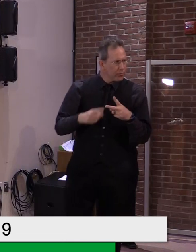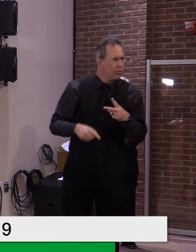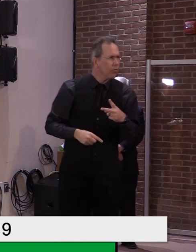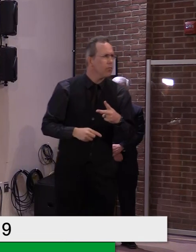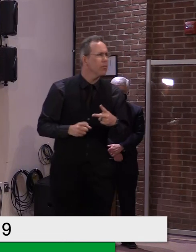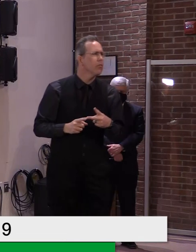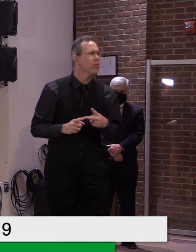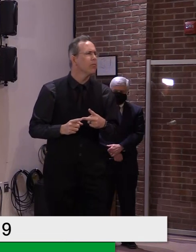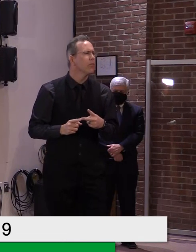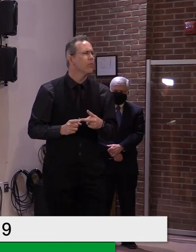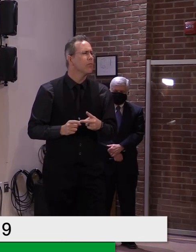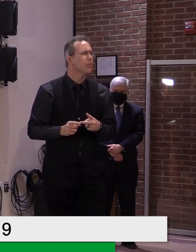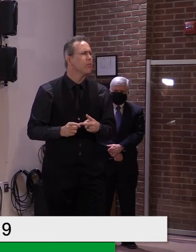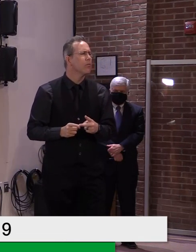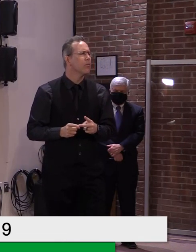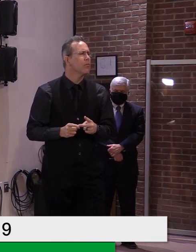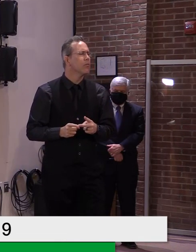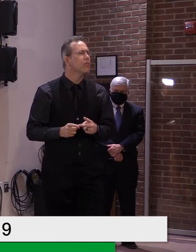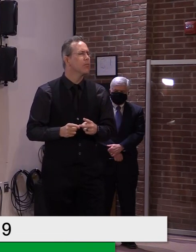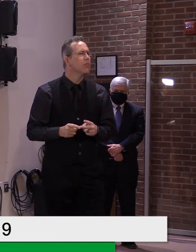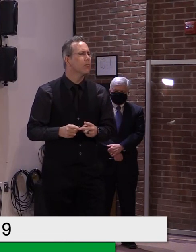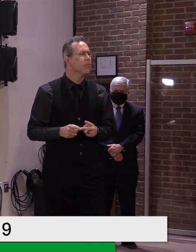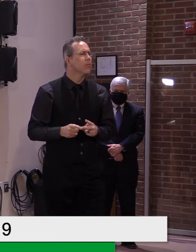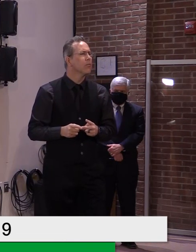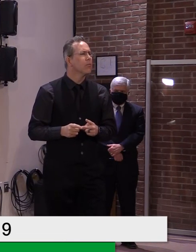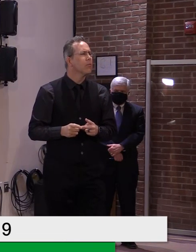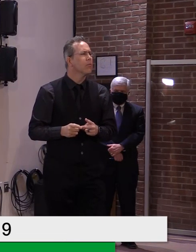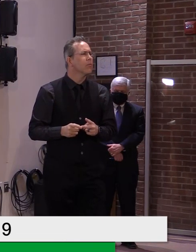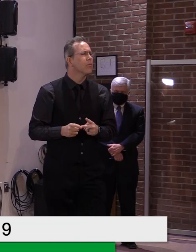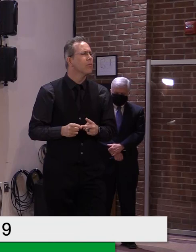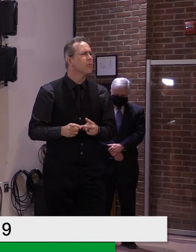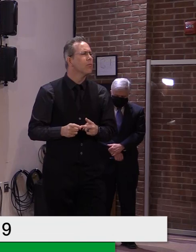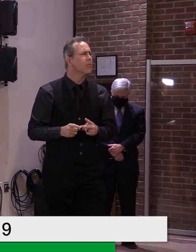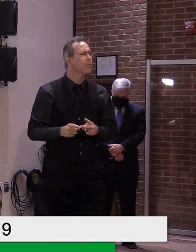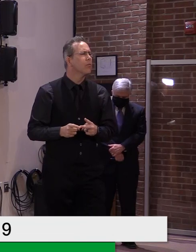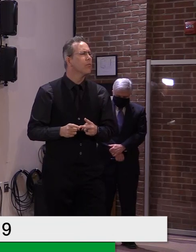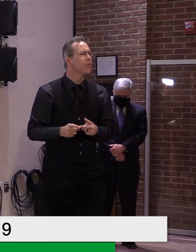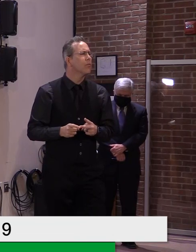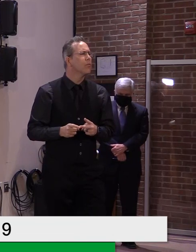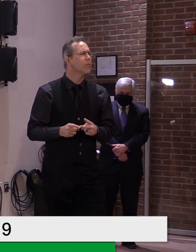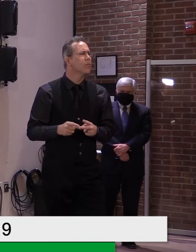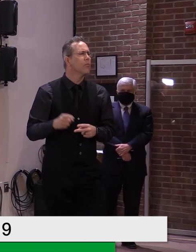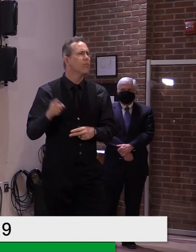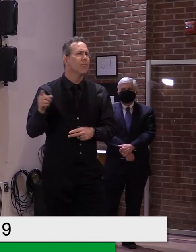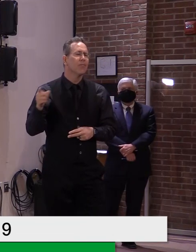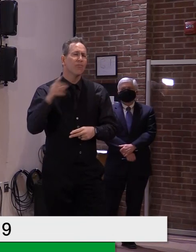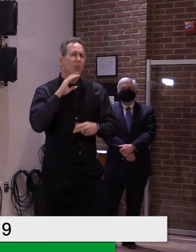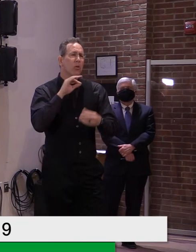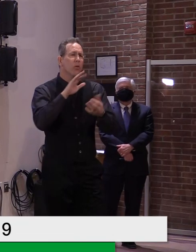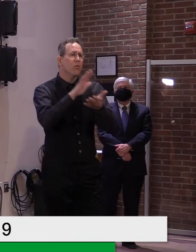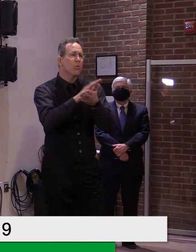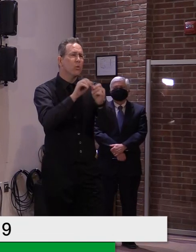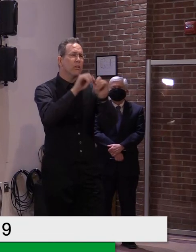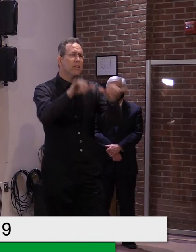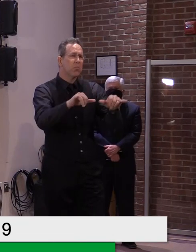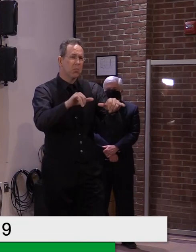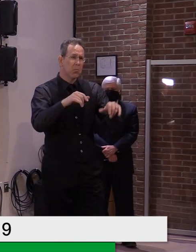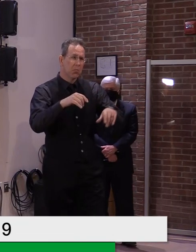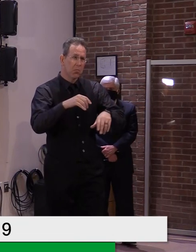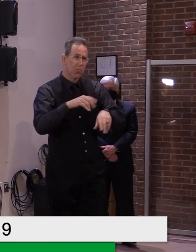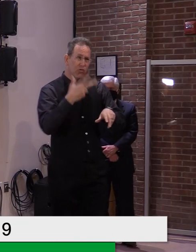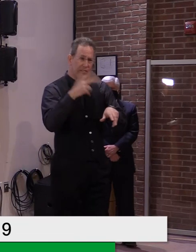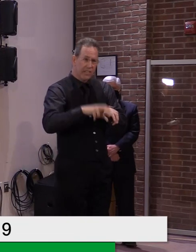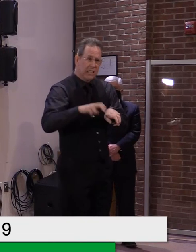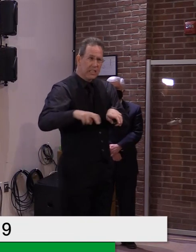As I heard, it was talked about being applied in the school system. Is that 3-foot rule actually applied across the board? For